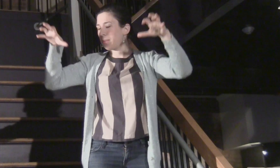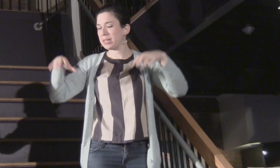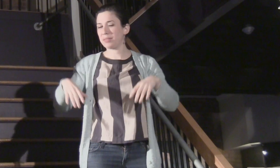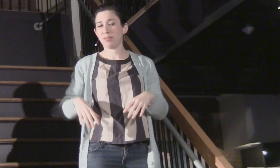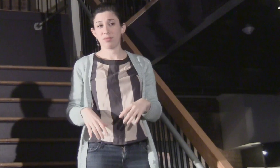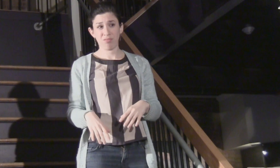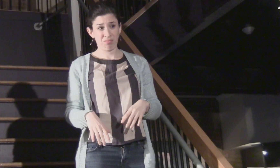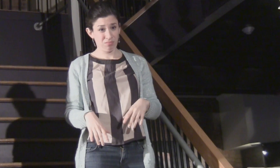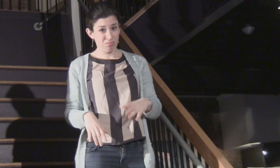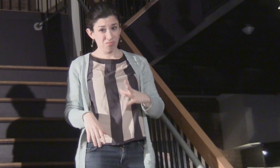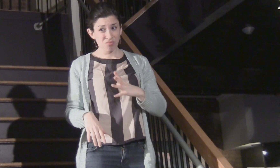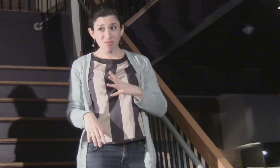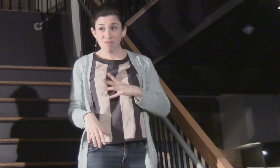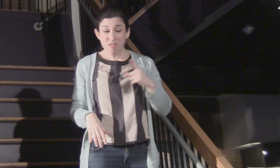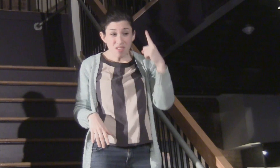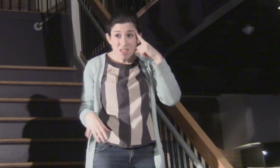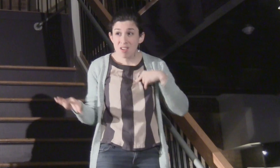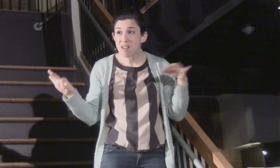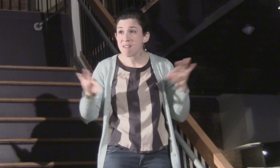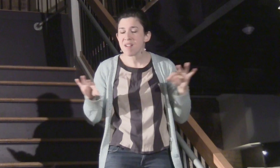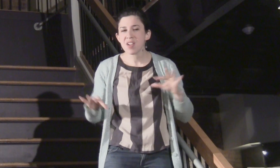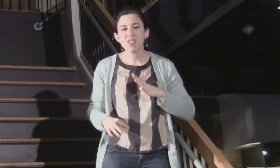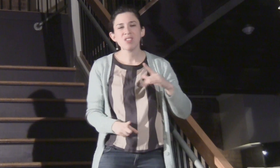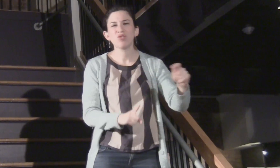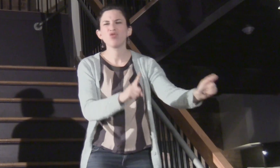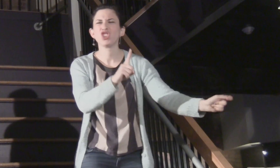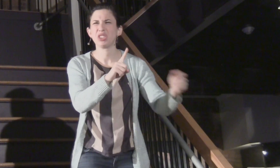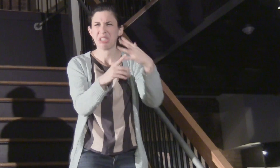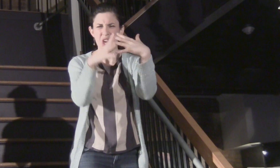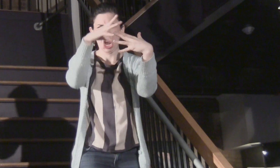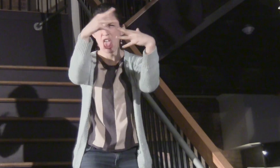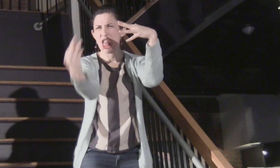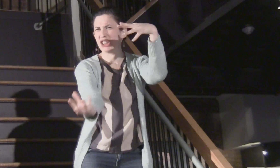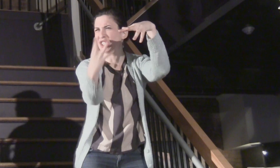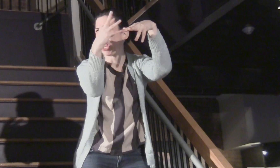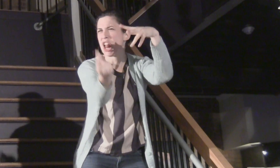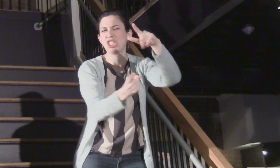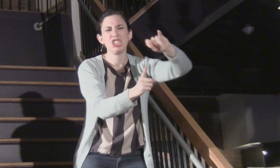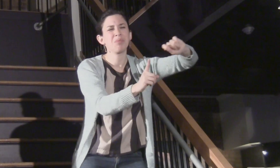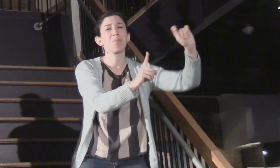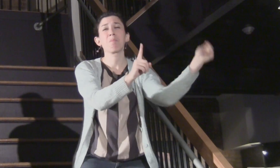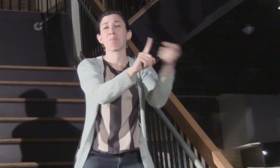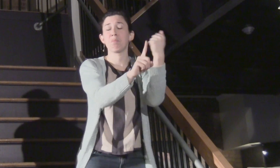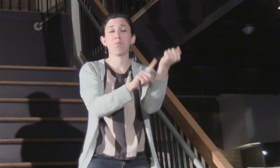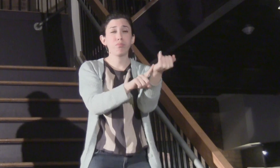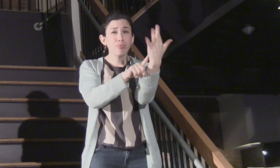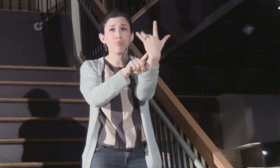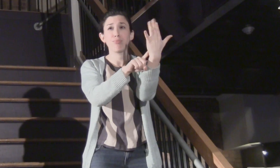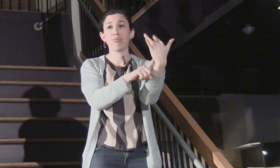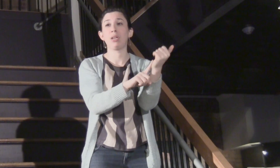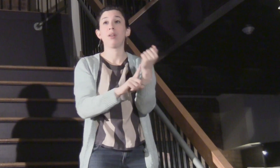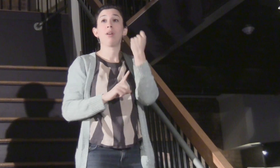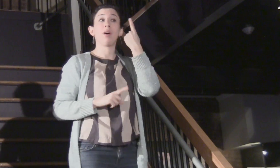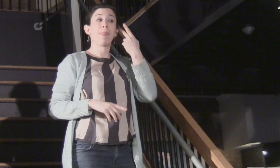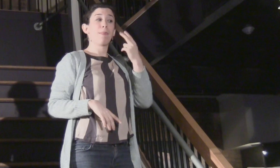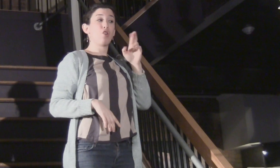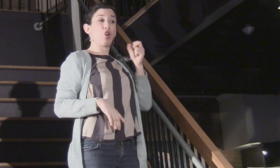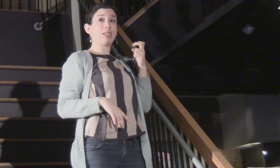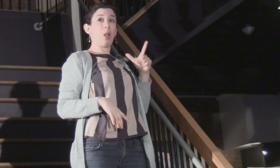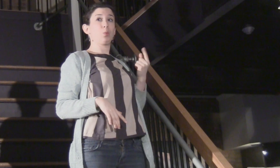here. Says, the king of the goblin comes in, he says, all right. So he'll light the candles so you can